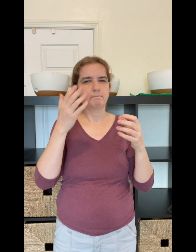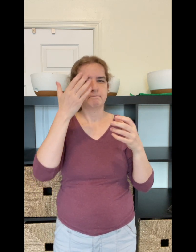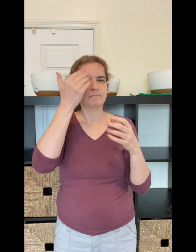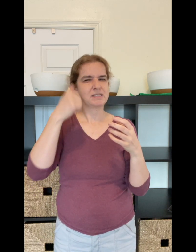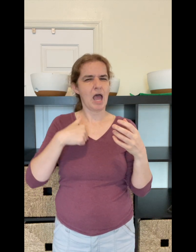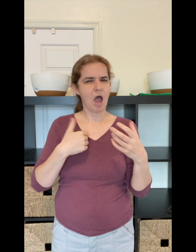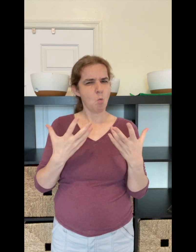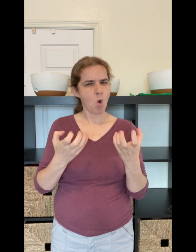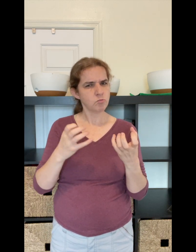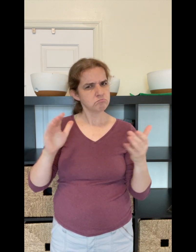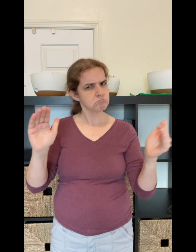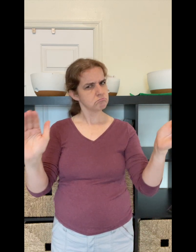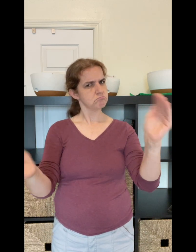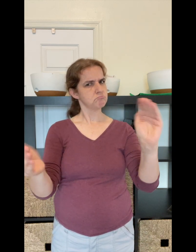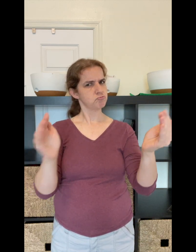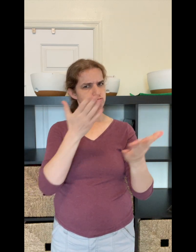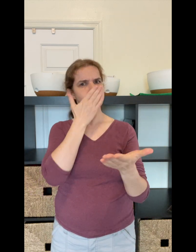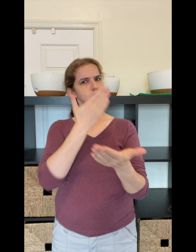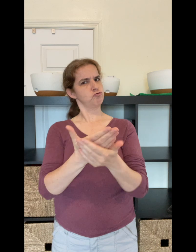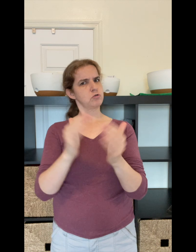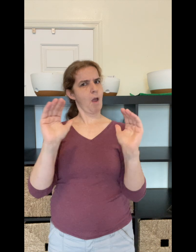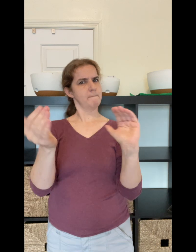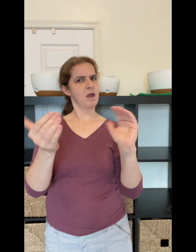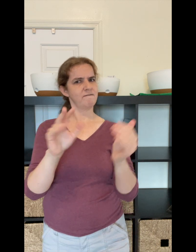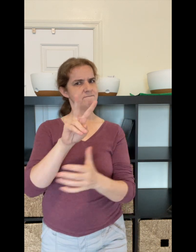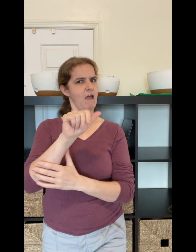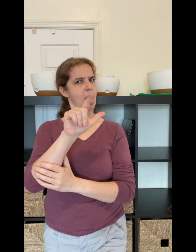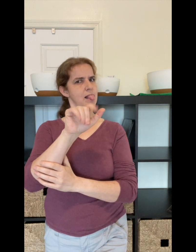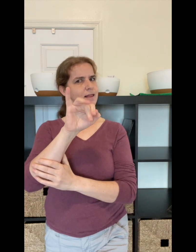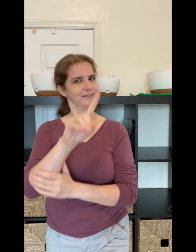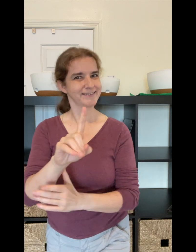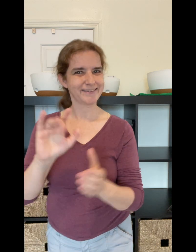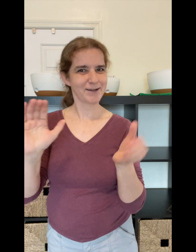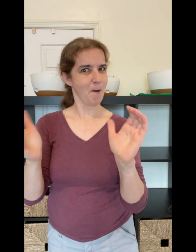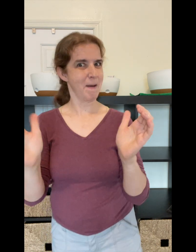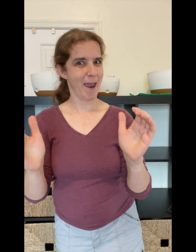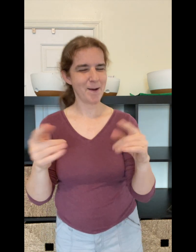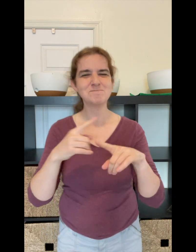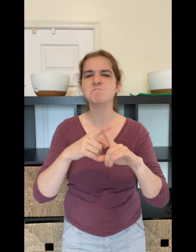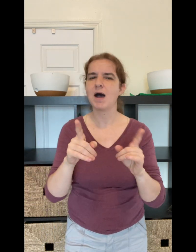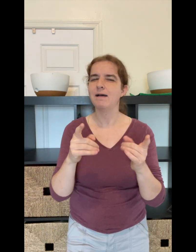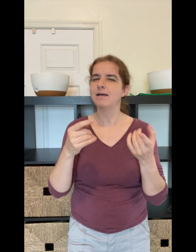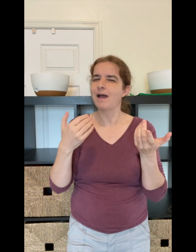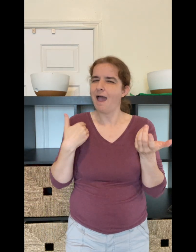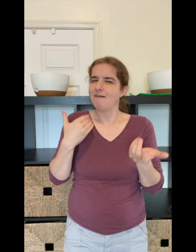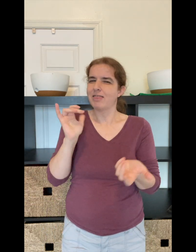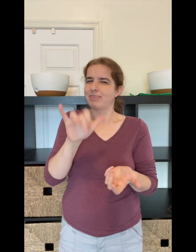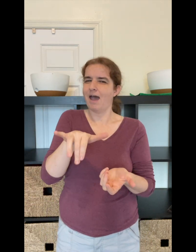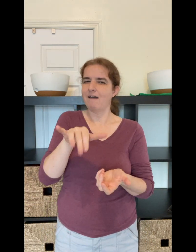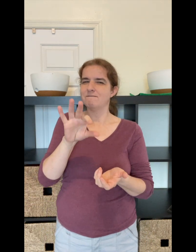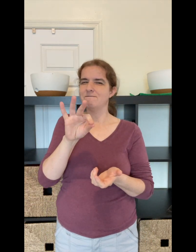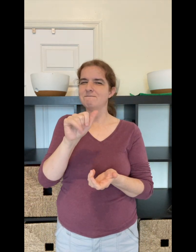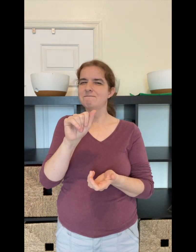and I notice that change. I want to be able to compare the groups well, make sure that that it's valid.